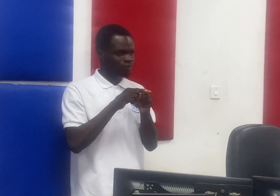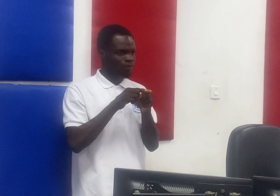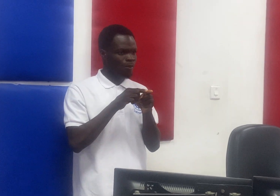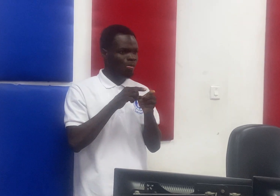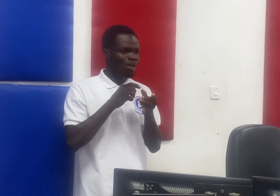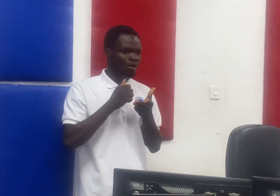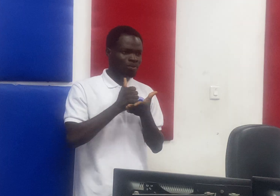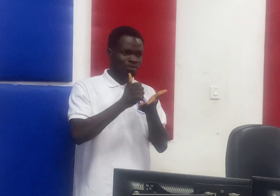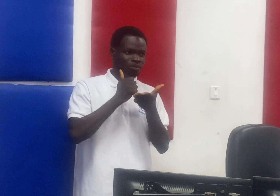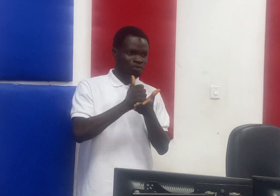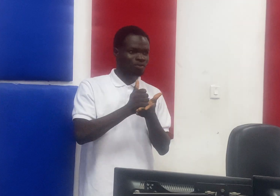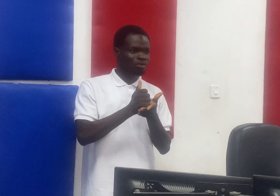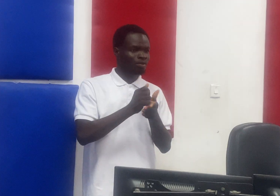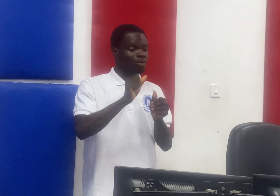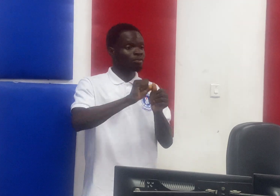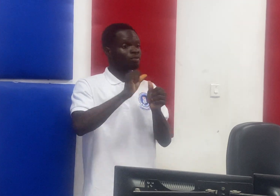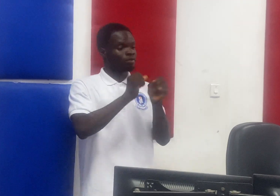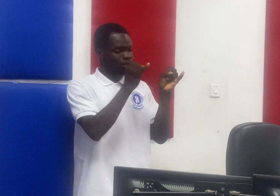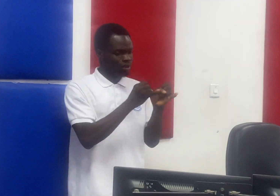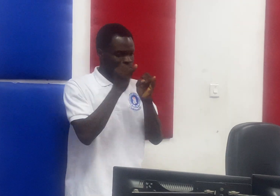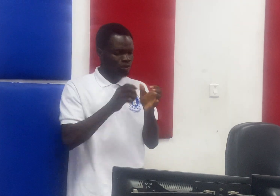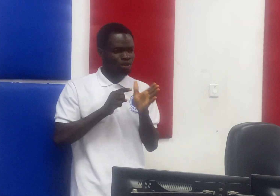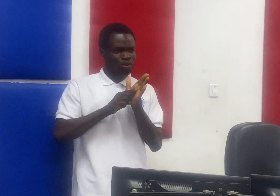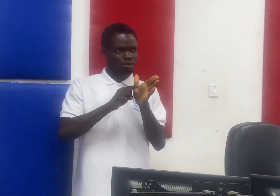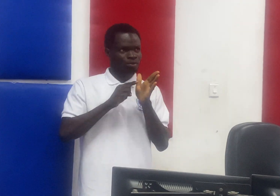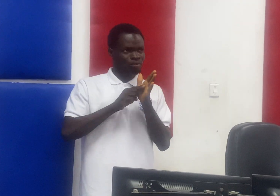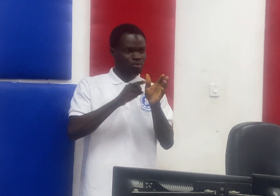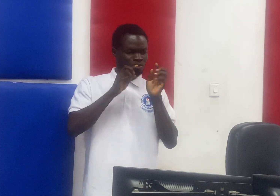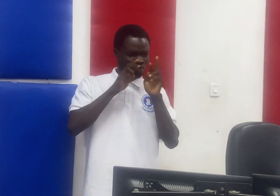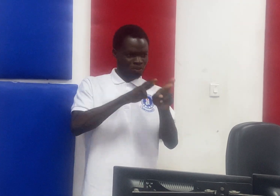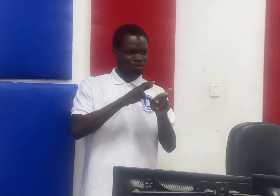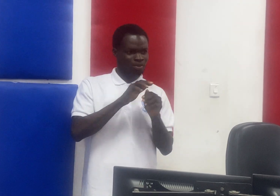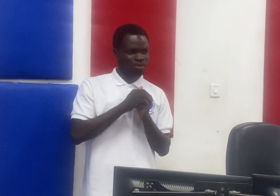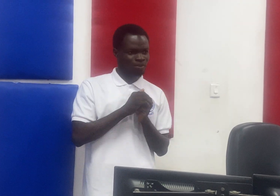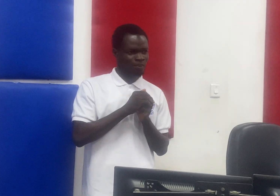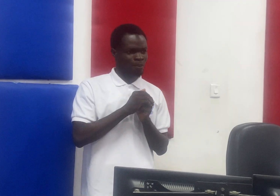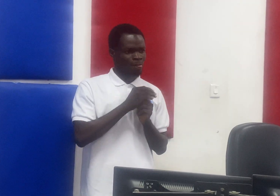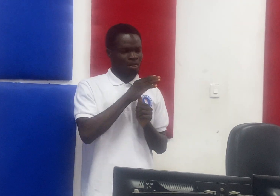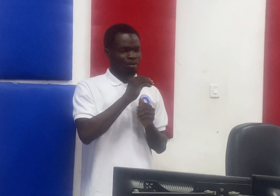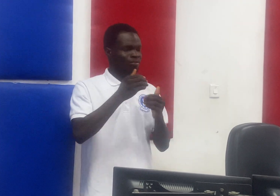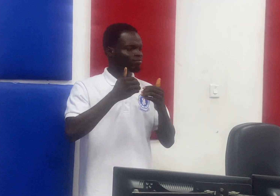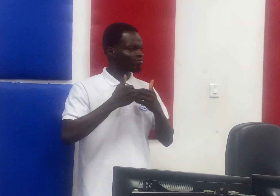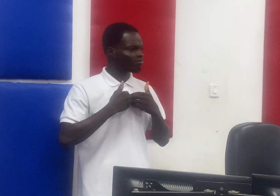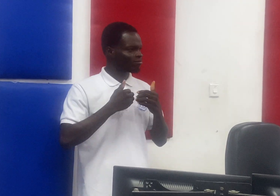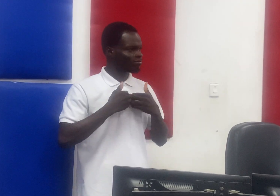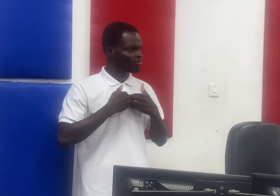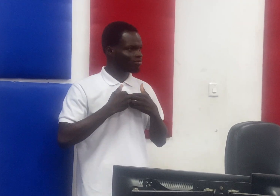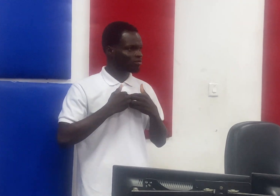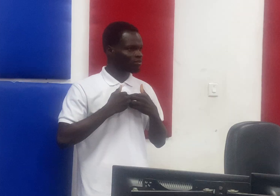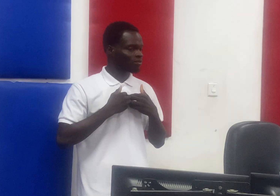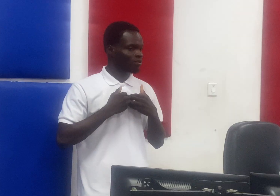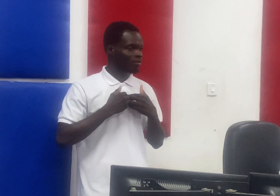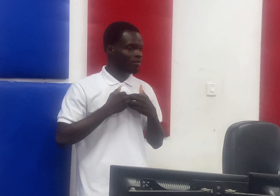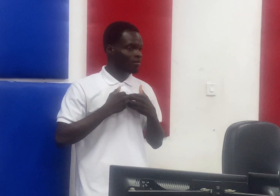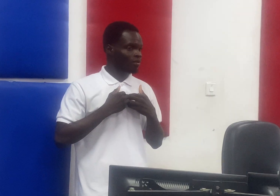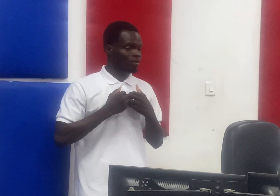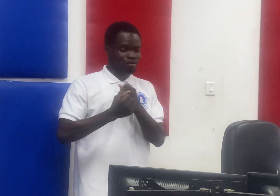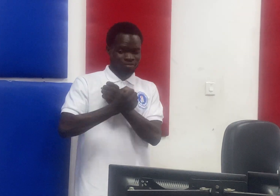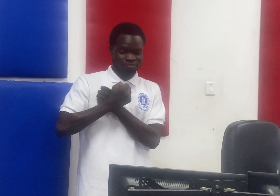every individual should be respected and also should have the dignity to be what? Loved and